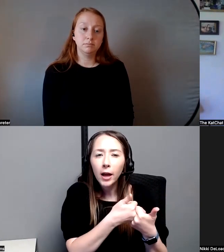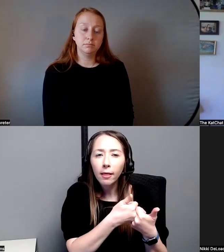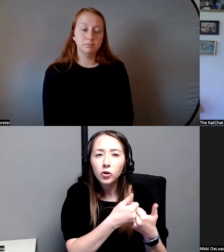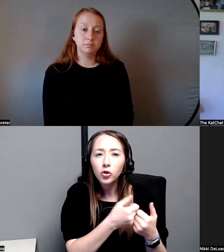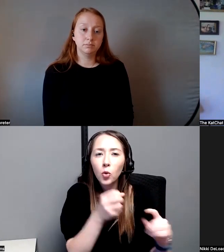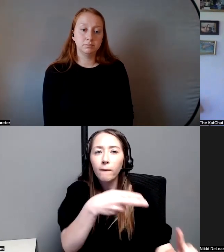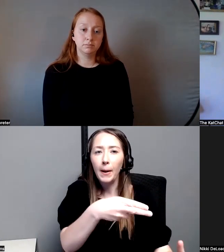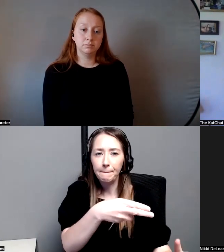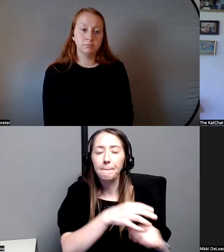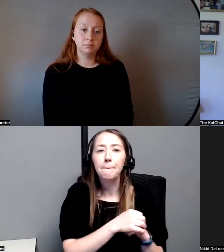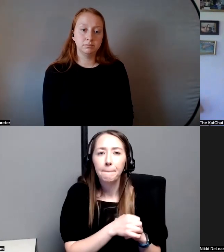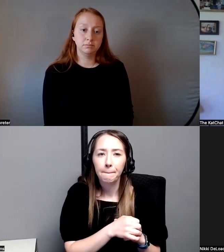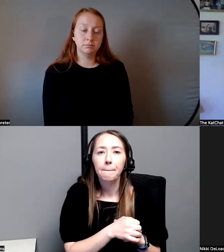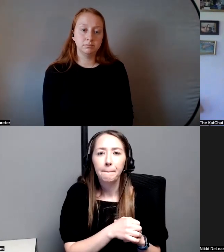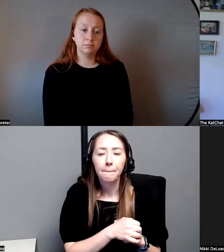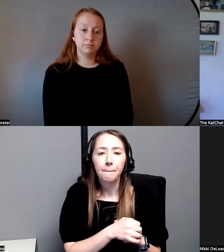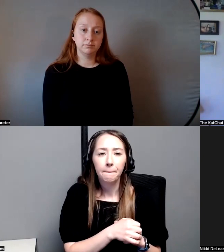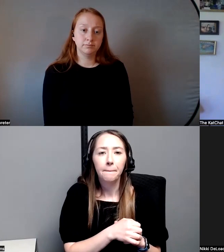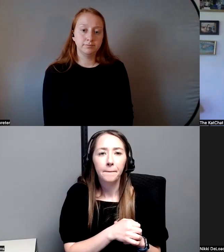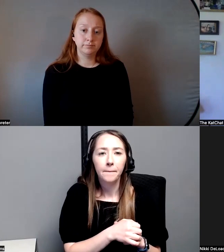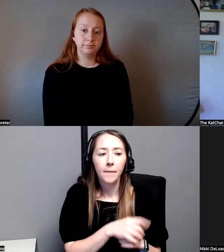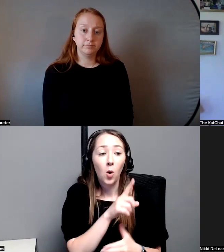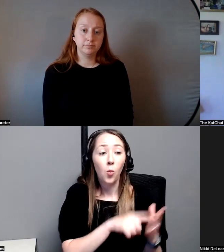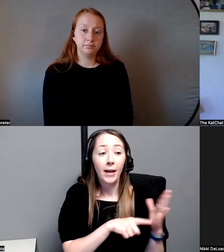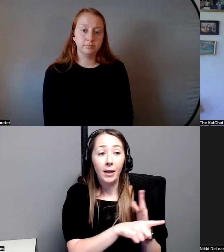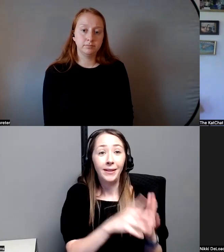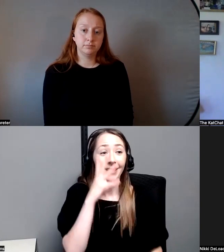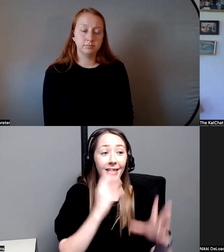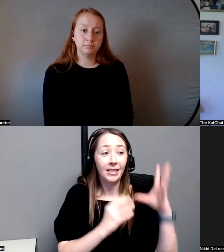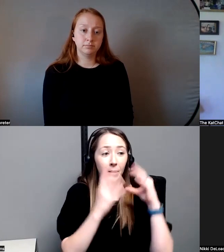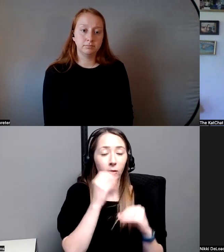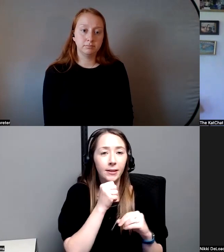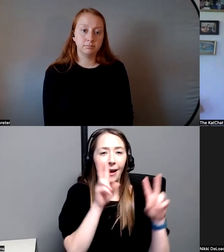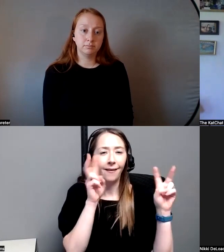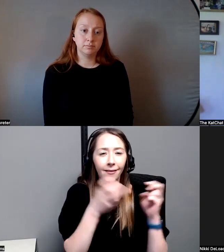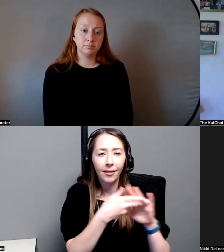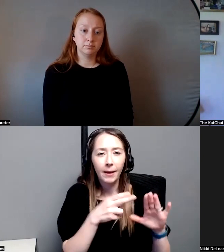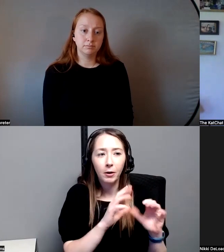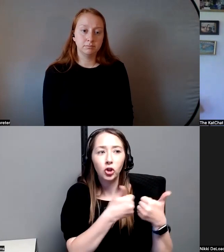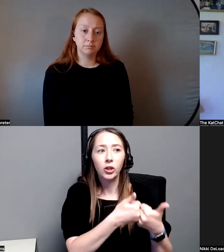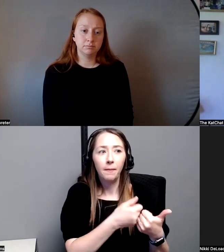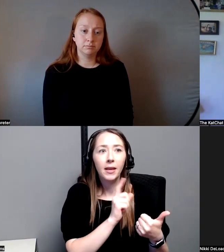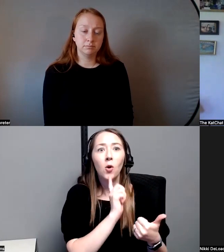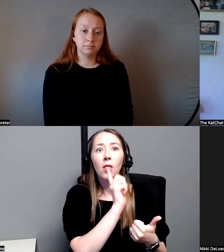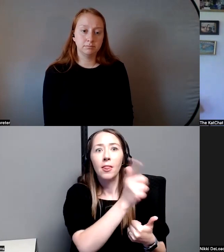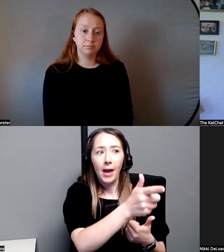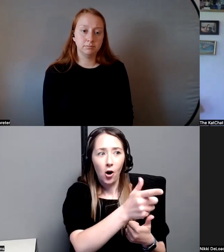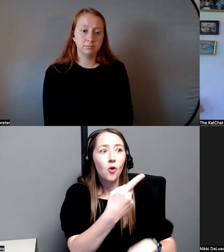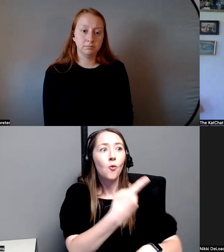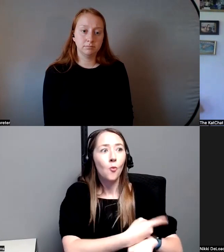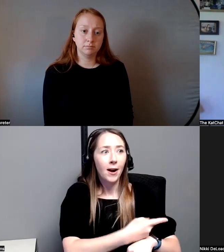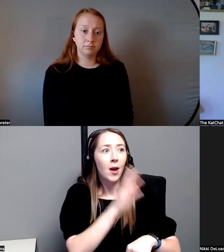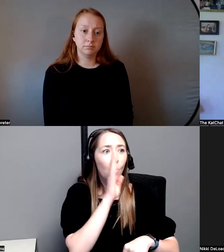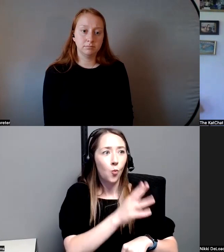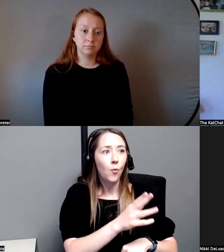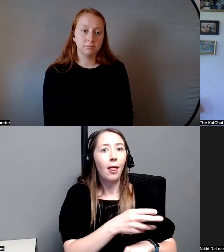overcome, that what he was going through was not a challenge that he would one day overcome, but instead